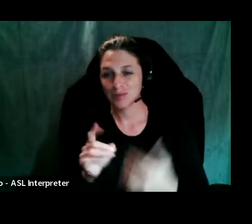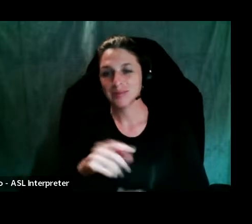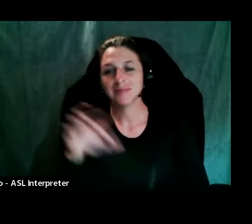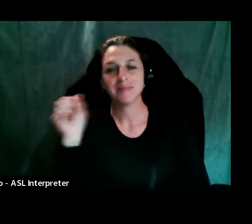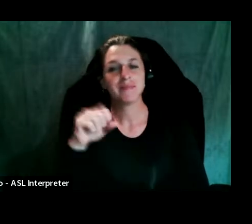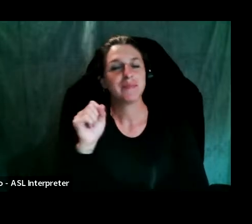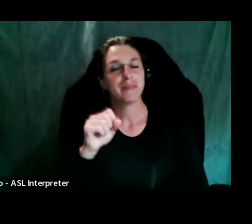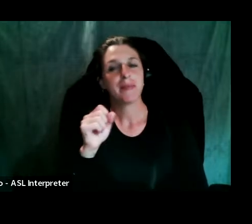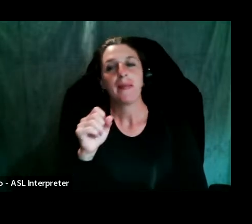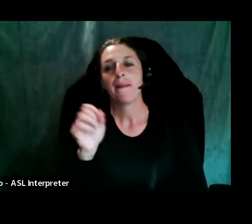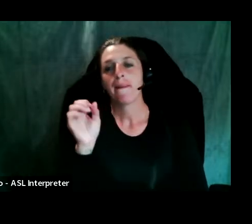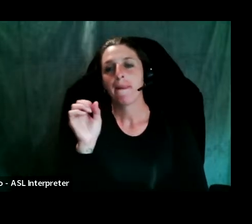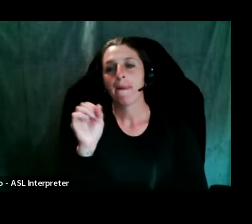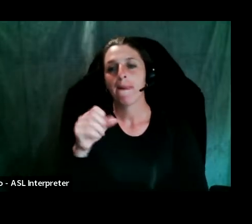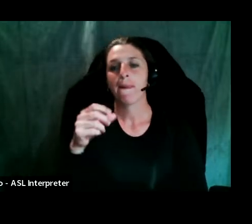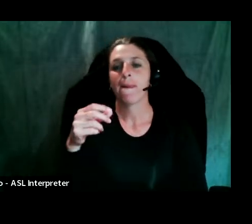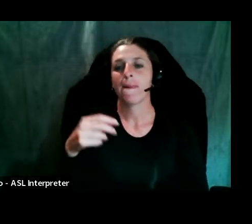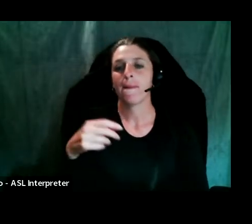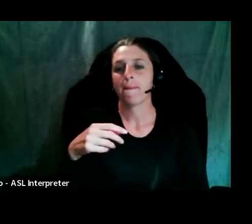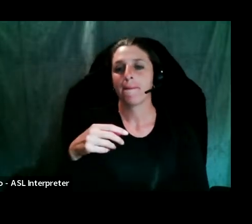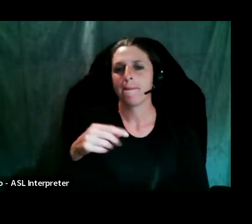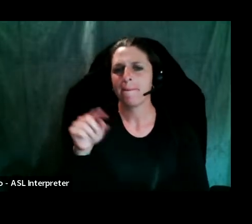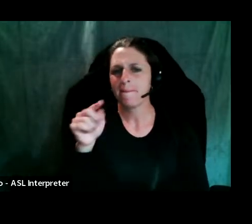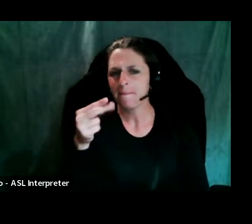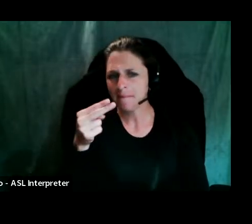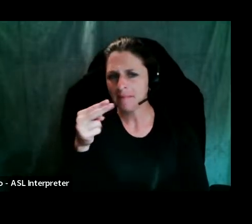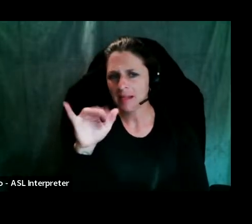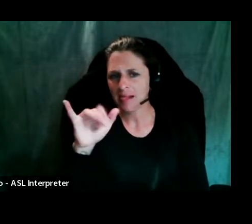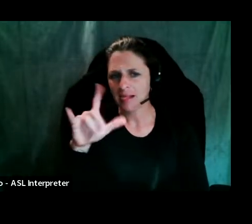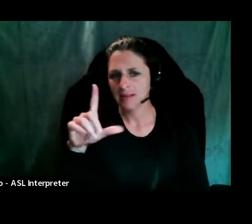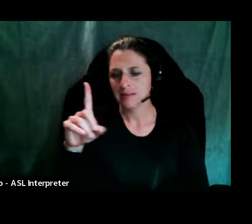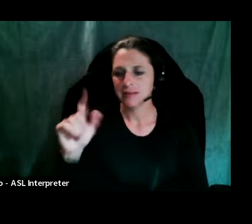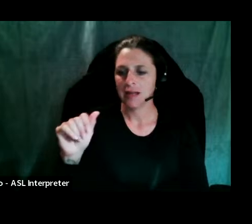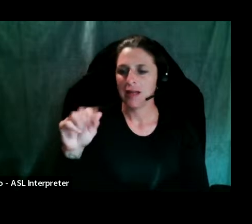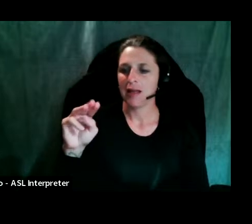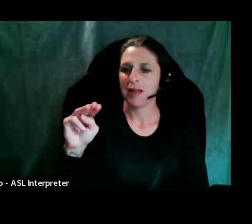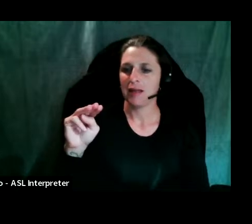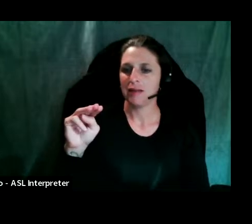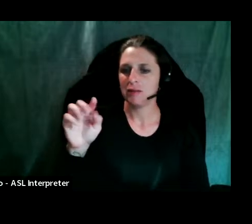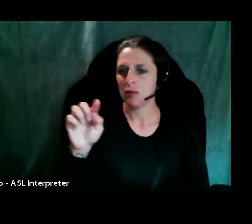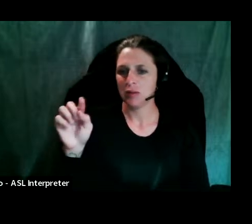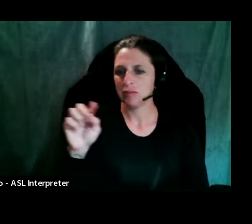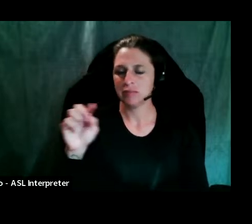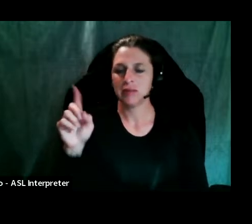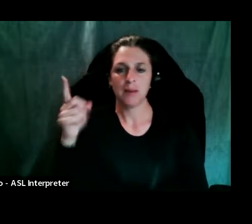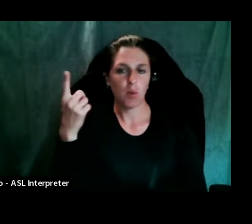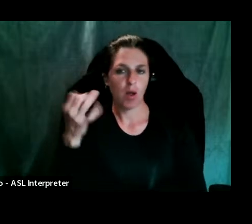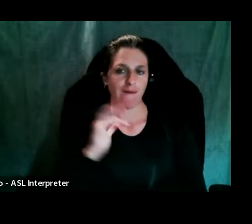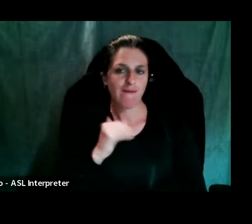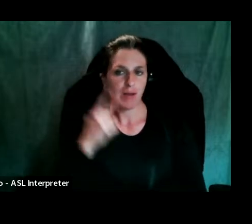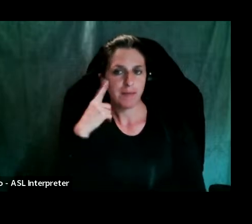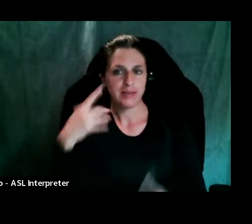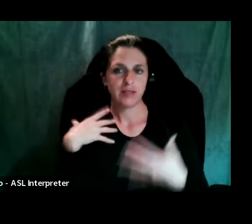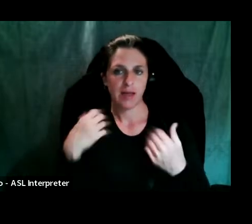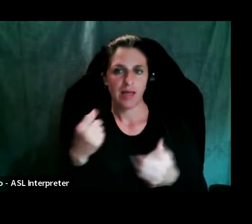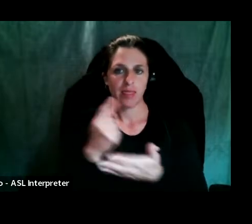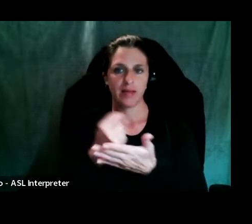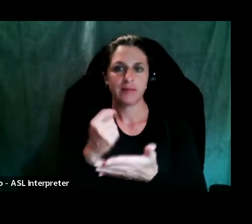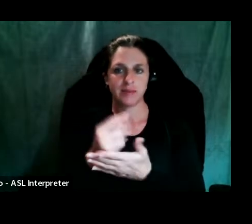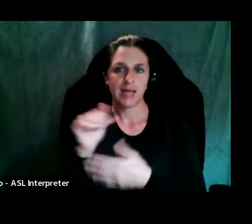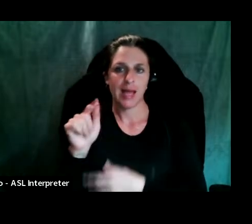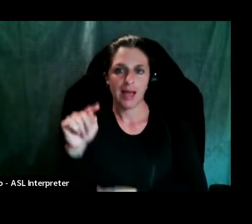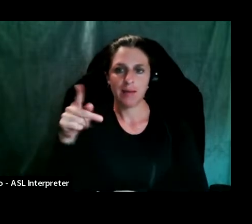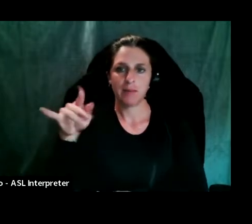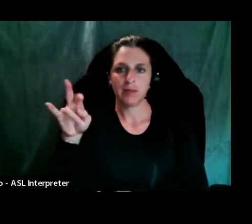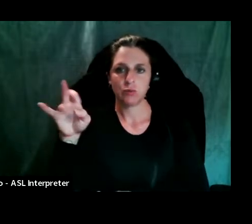Yeah, so Hilda Villanueva is one of our mental health therapists at Peninsula High School District.